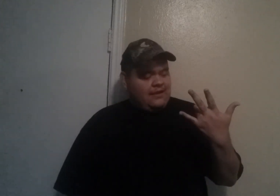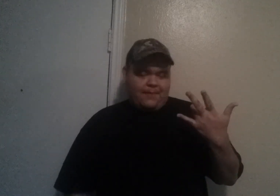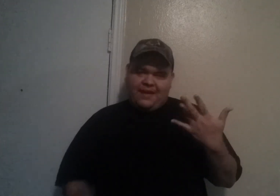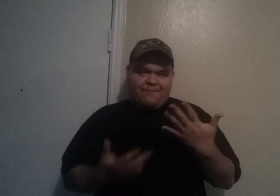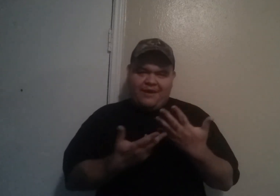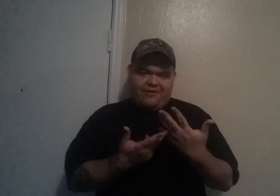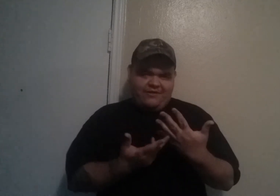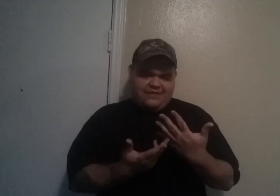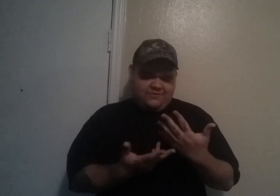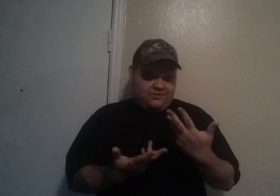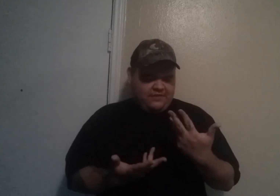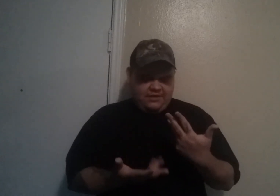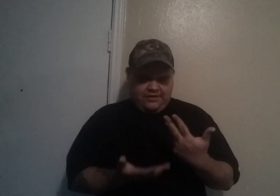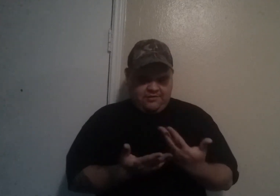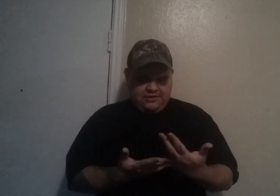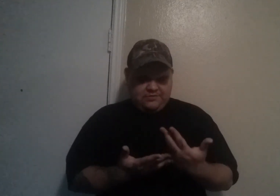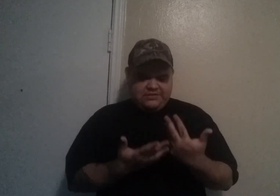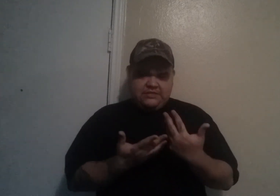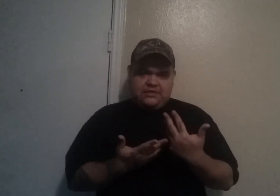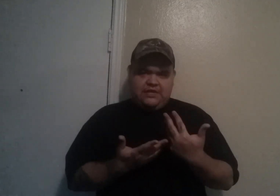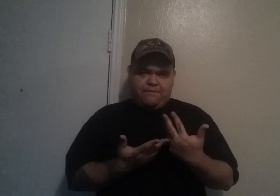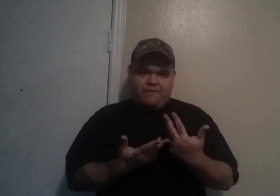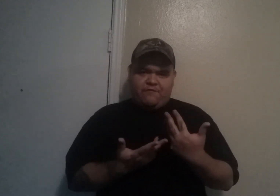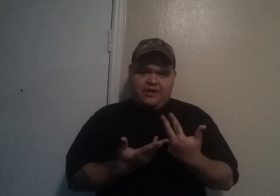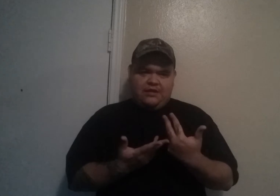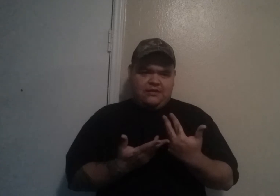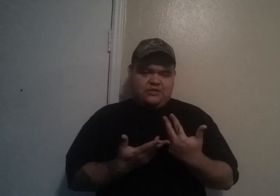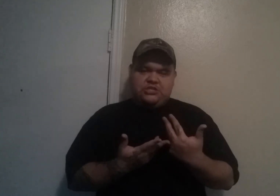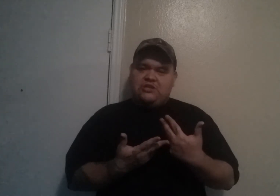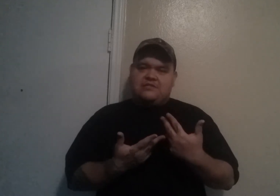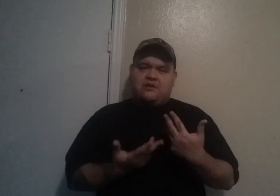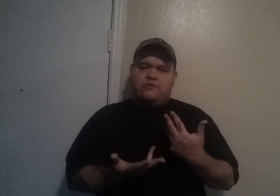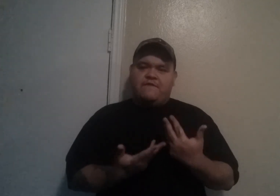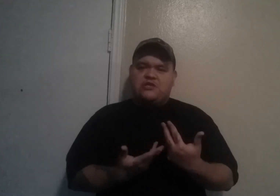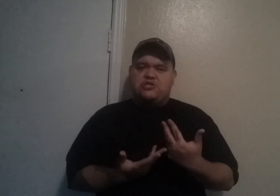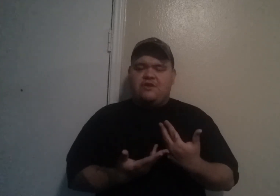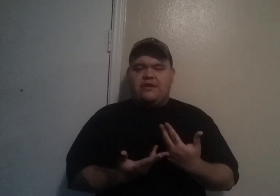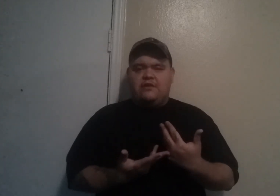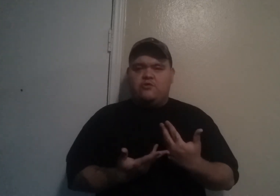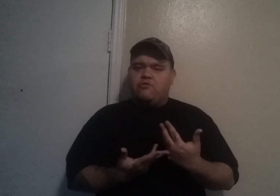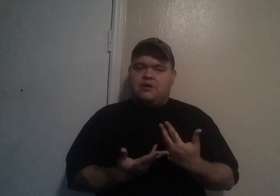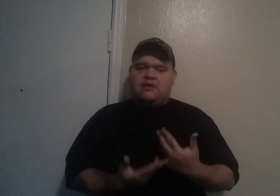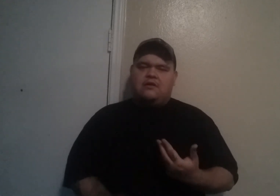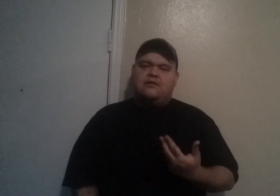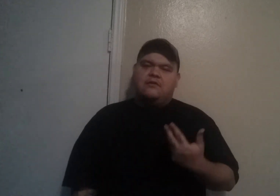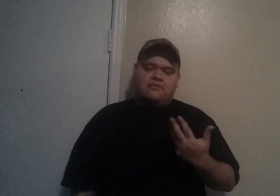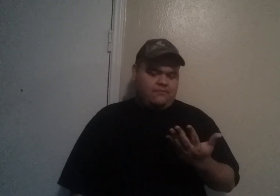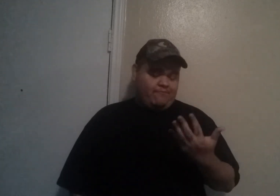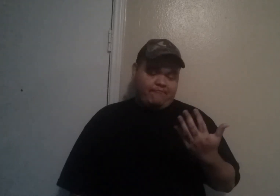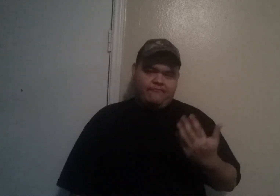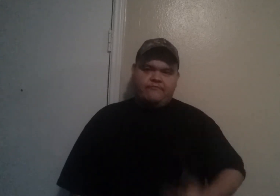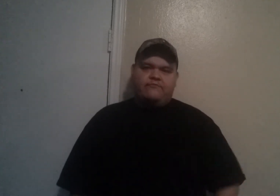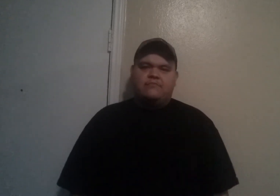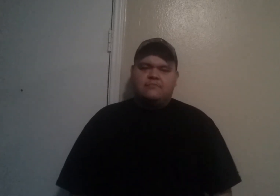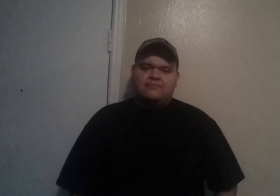I'm not married, if that's what you think. You know, this was just a gift from a friend. She's trying to start a new fashion trend in New York. I was about to say,